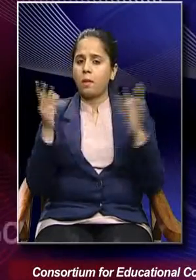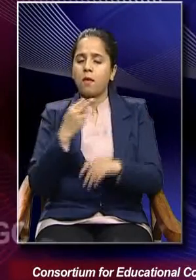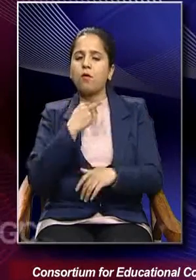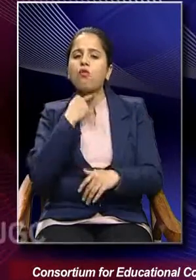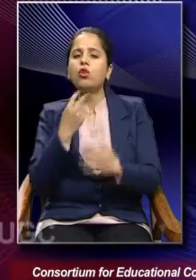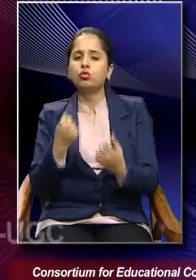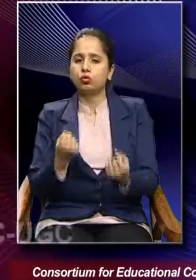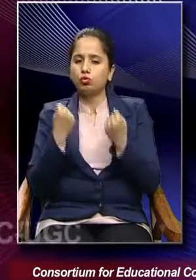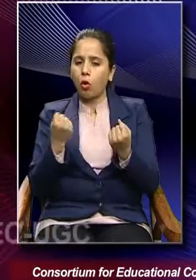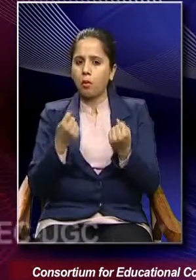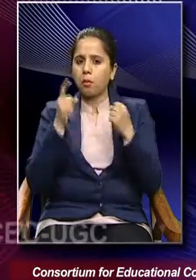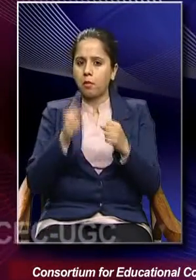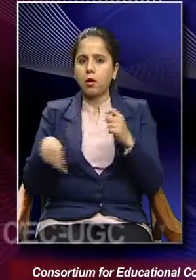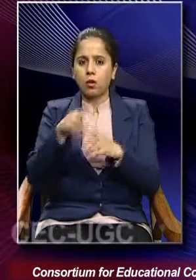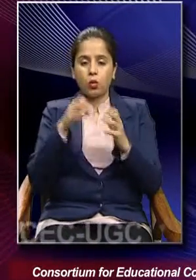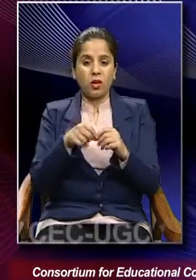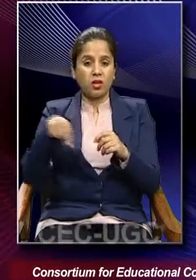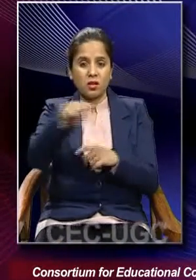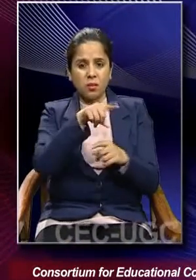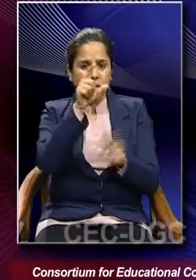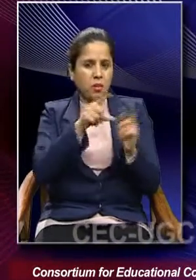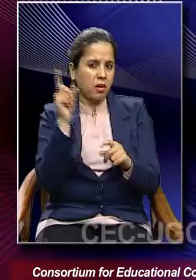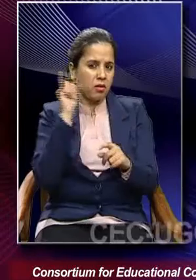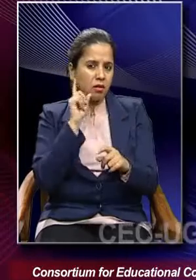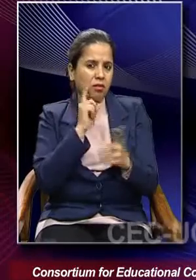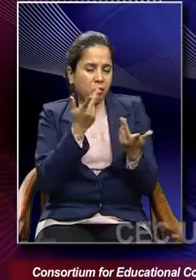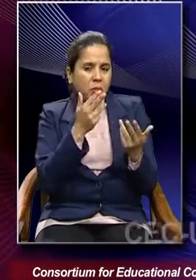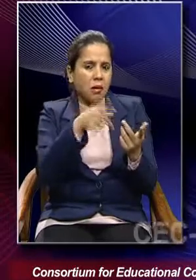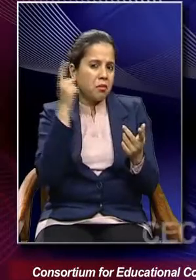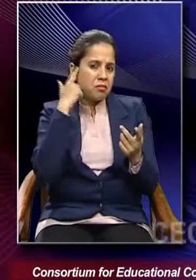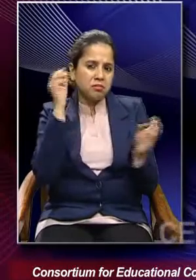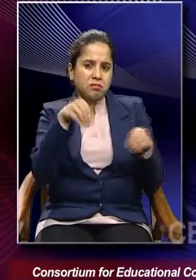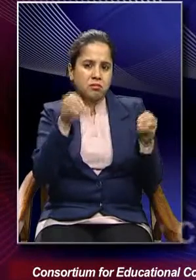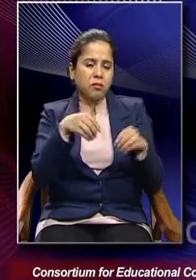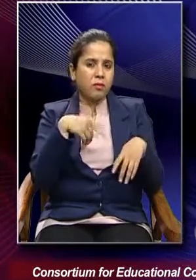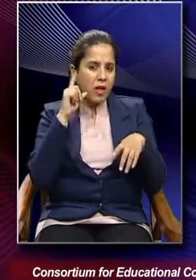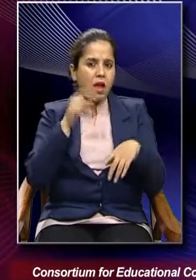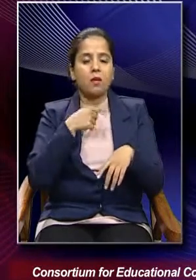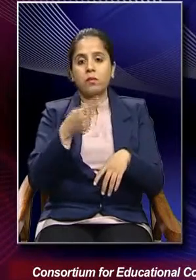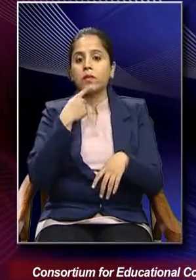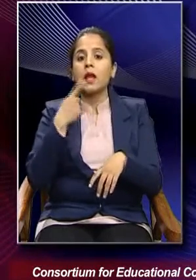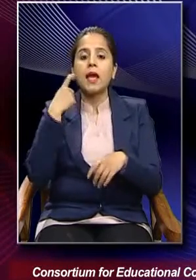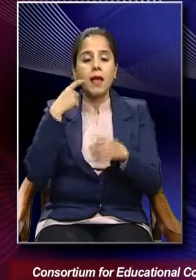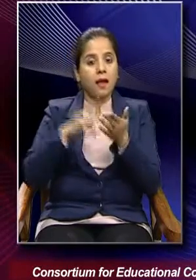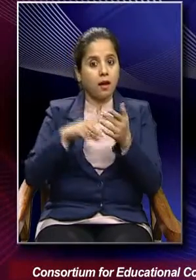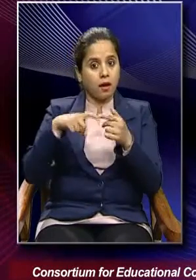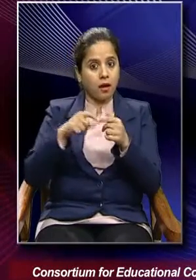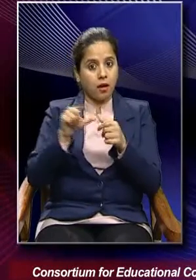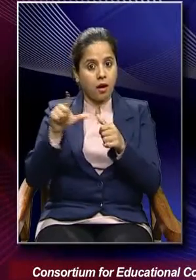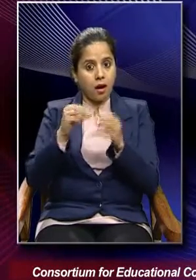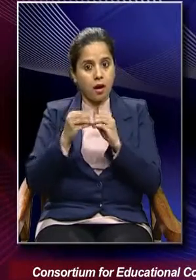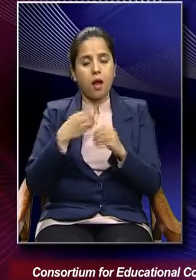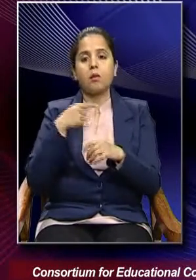voice to make the deaf hear. So his famous slogan, Inqilab Zindabad.